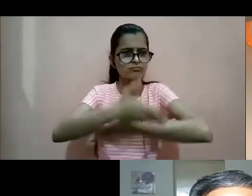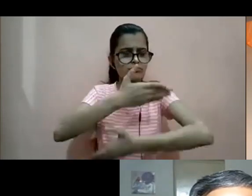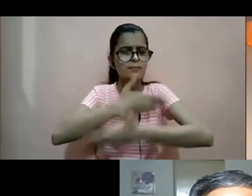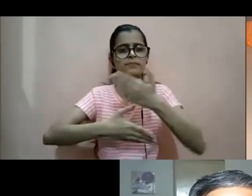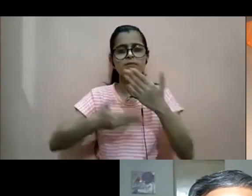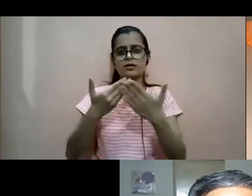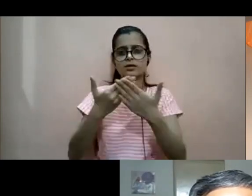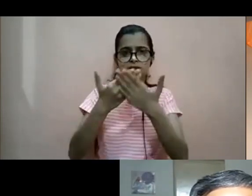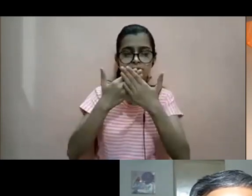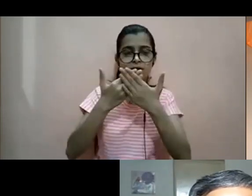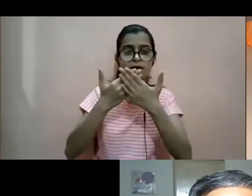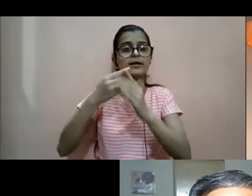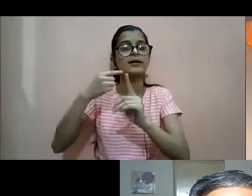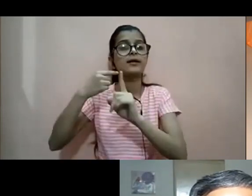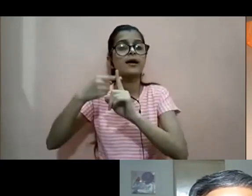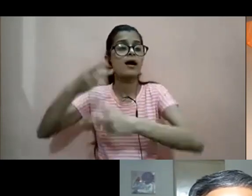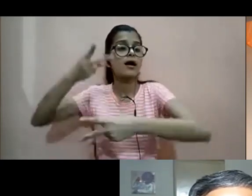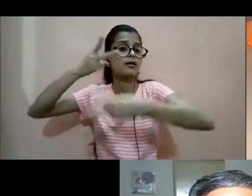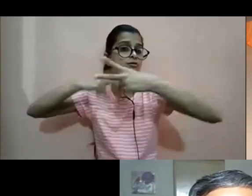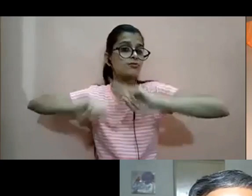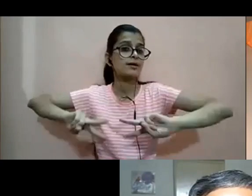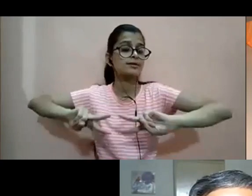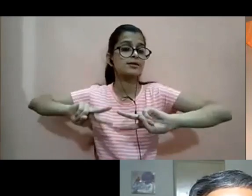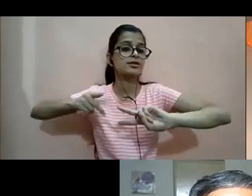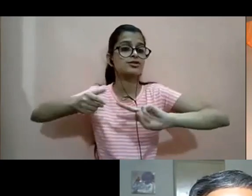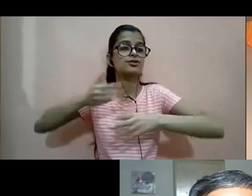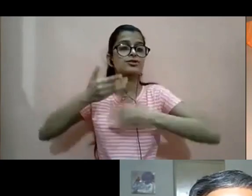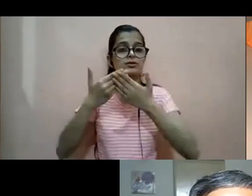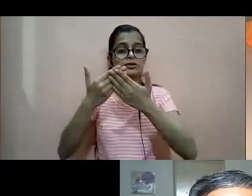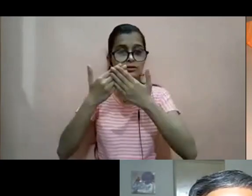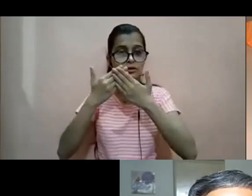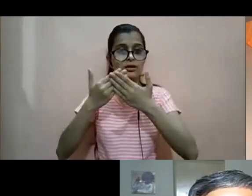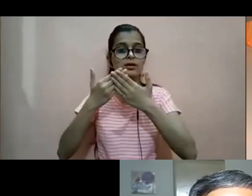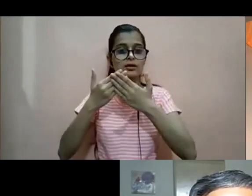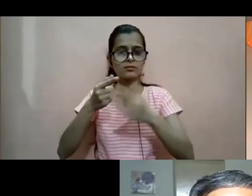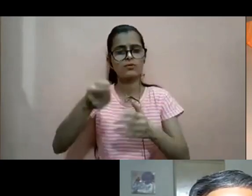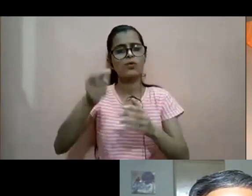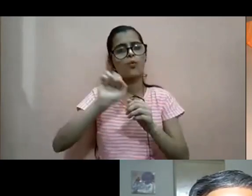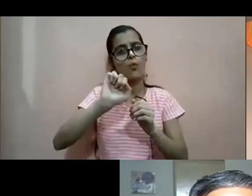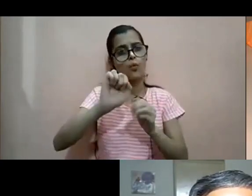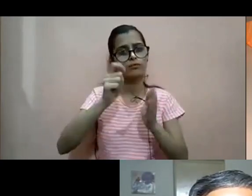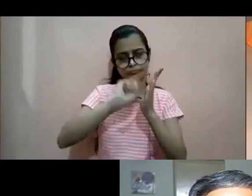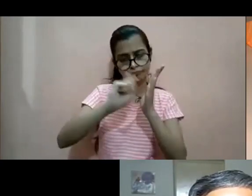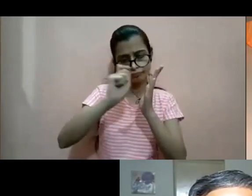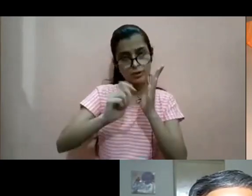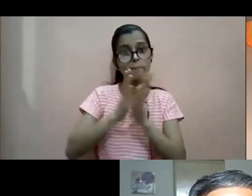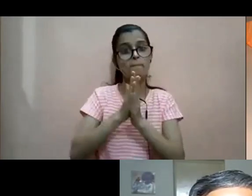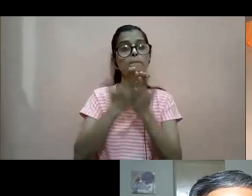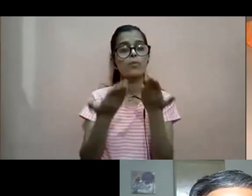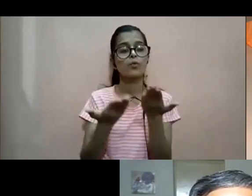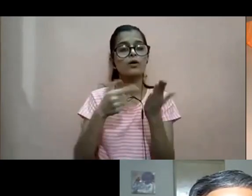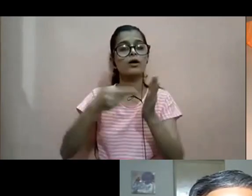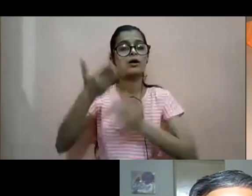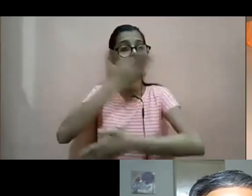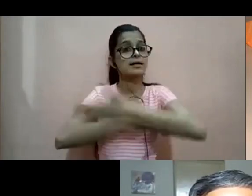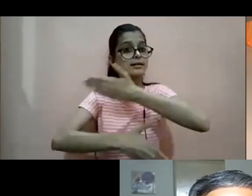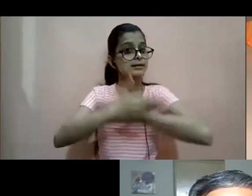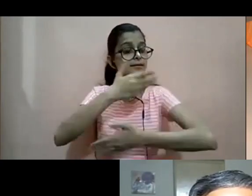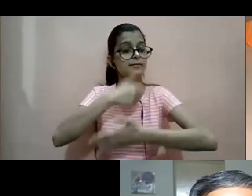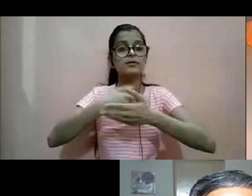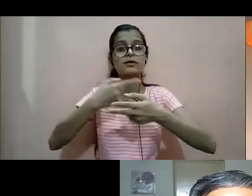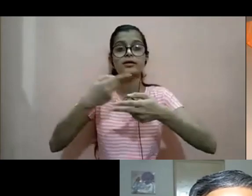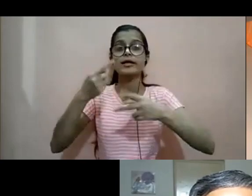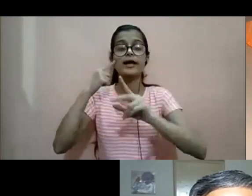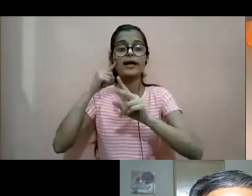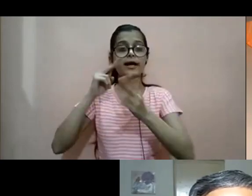and translation studies. He has edited a book called Disability in